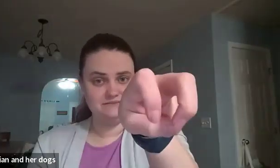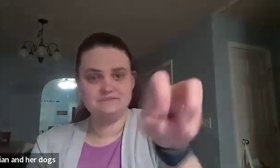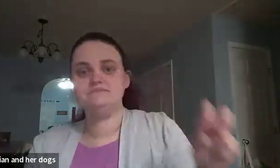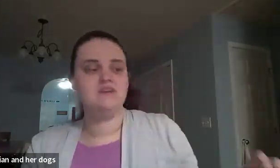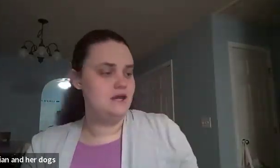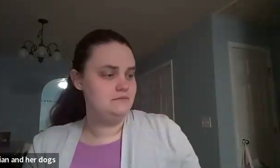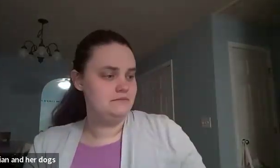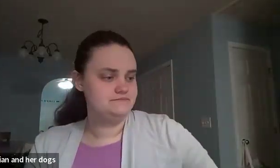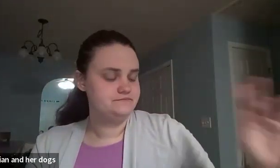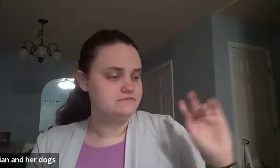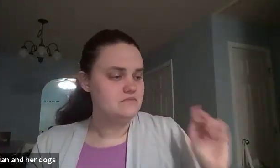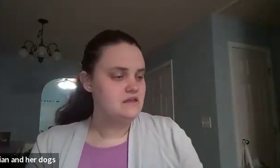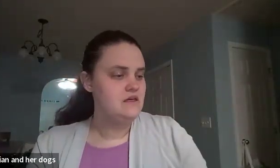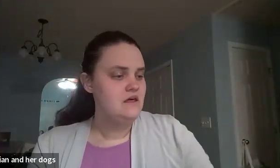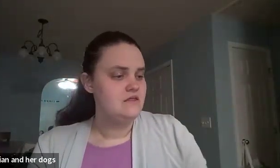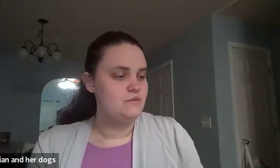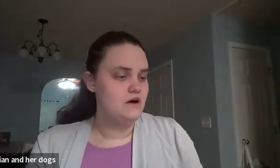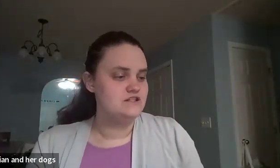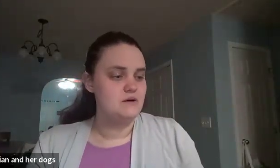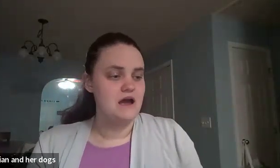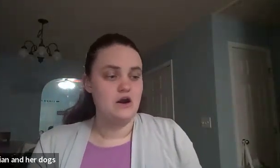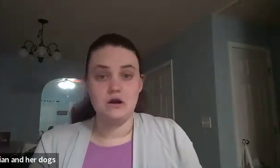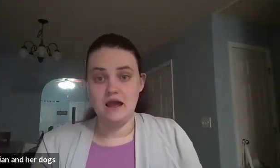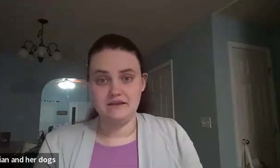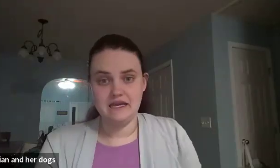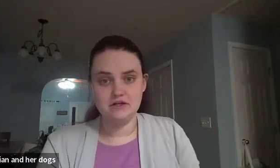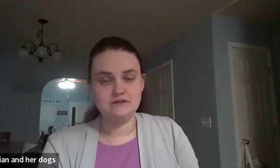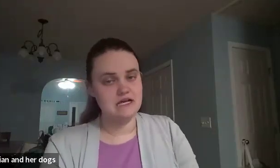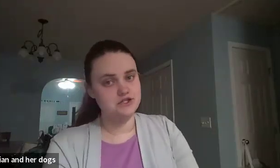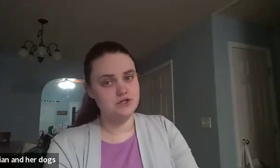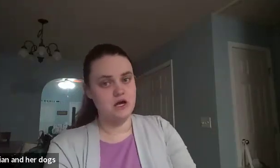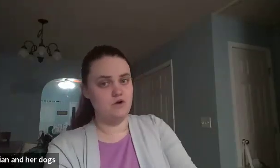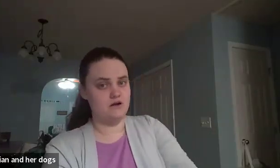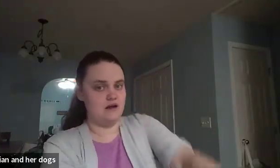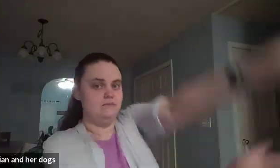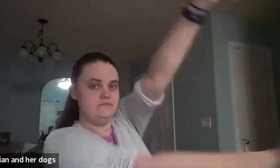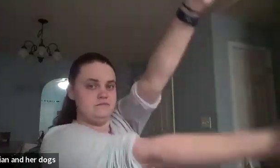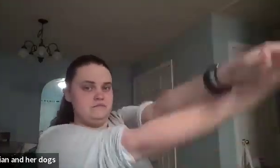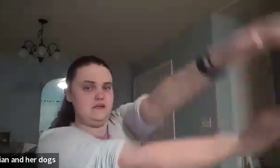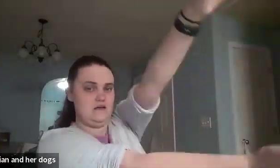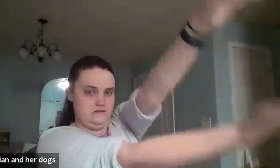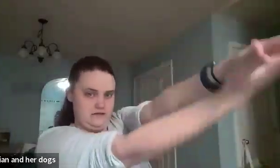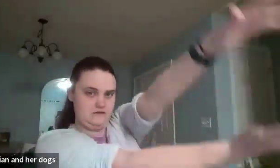snake. Okay. Then we also had our alligator slash crocodile,